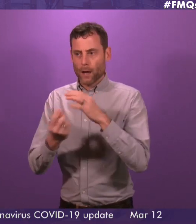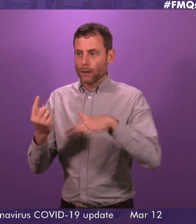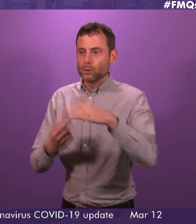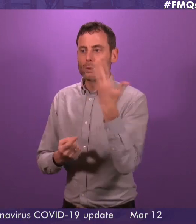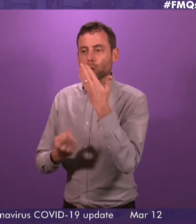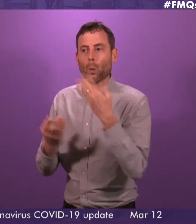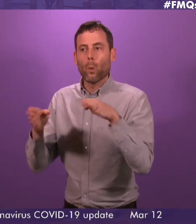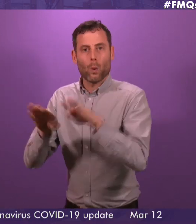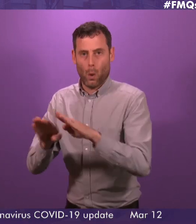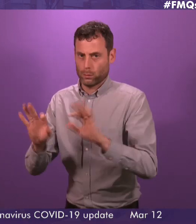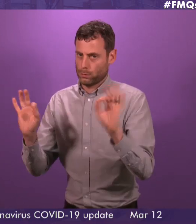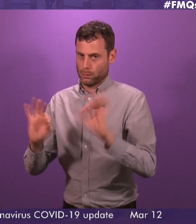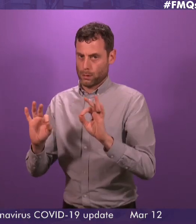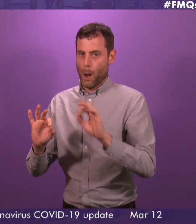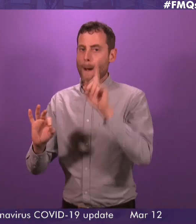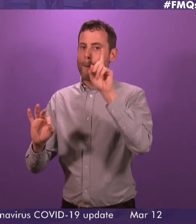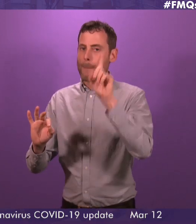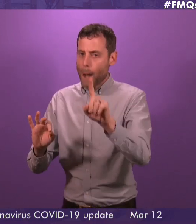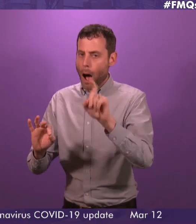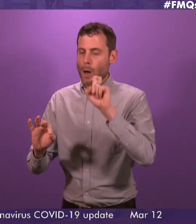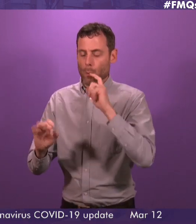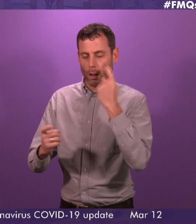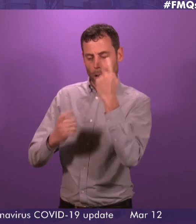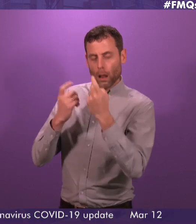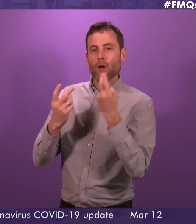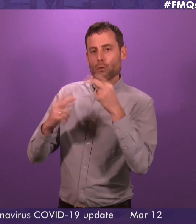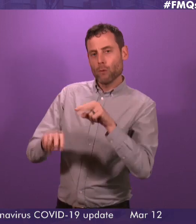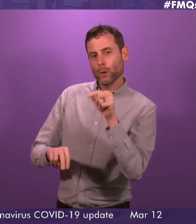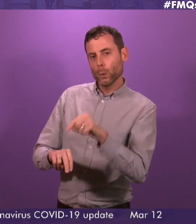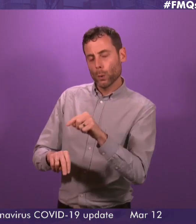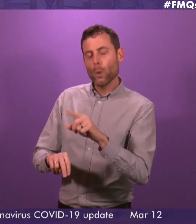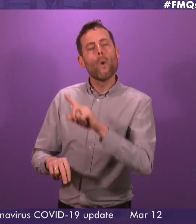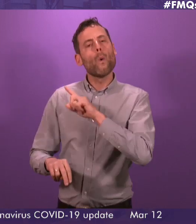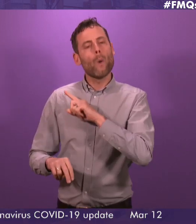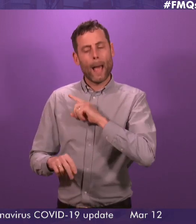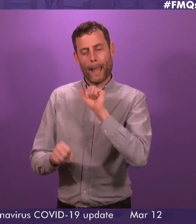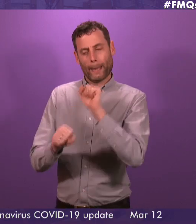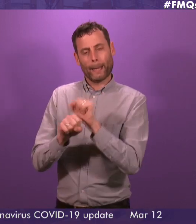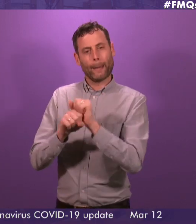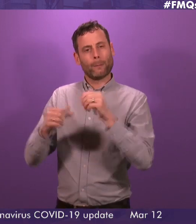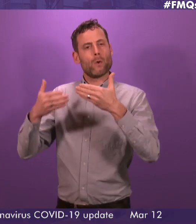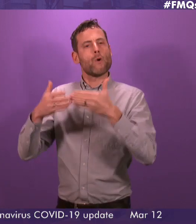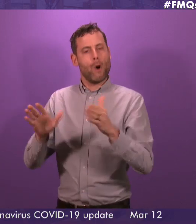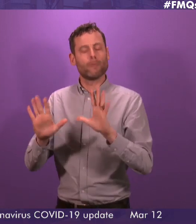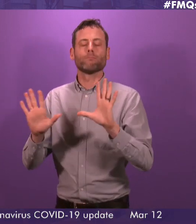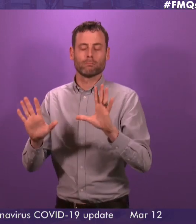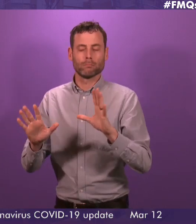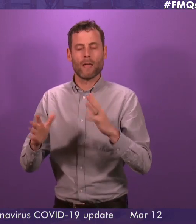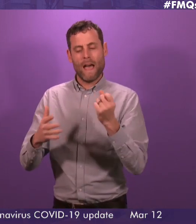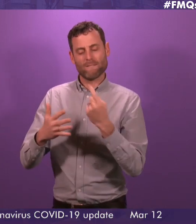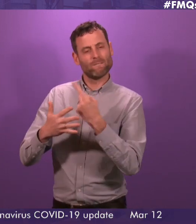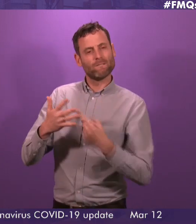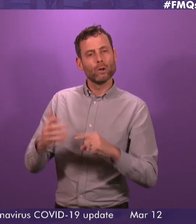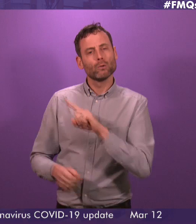review. There are a couple of main reasons why we are not at this point. The first is